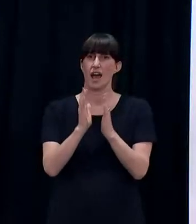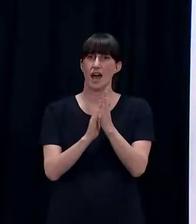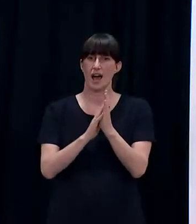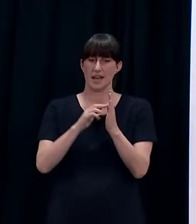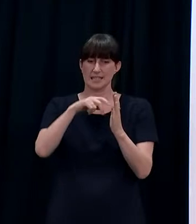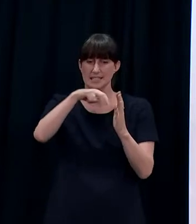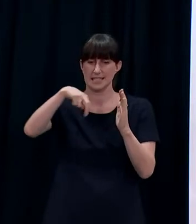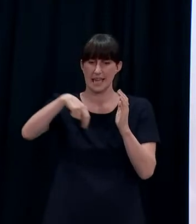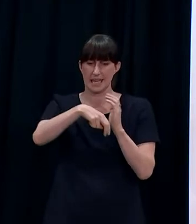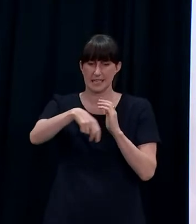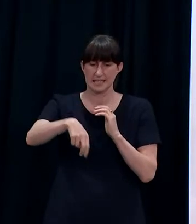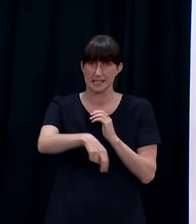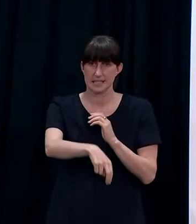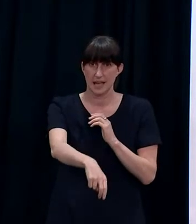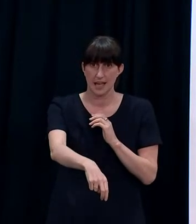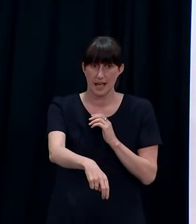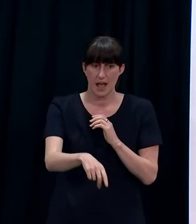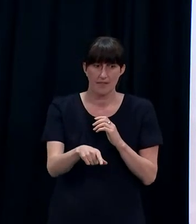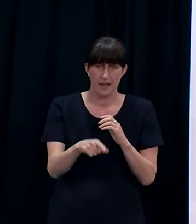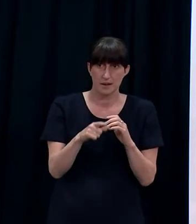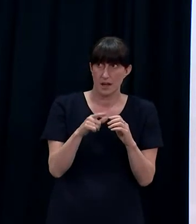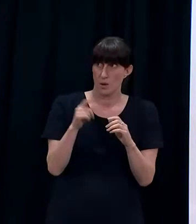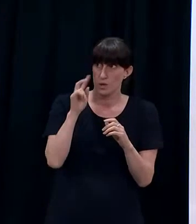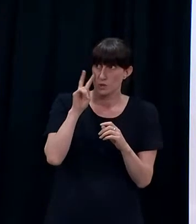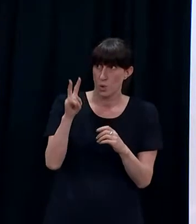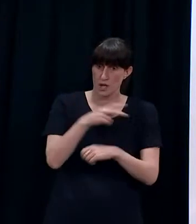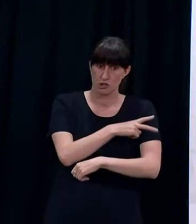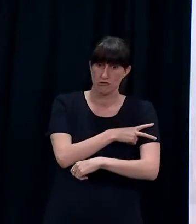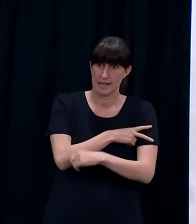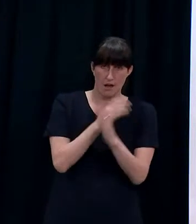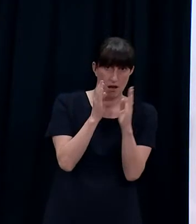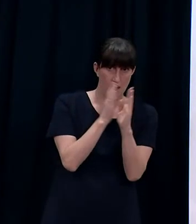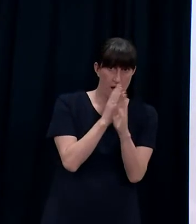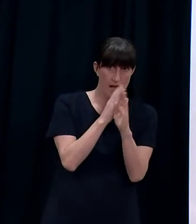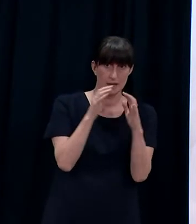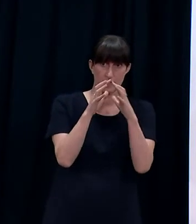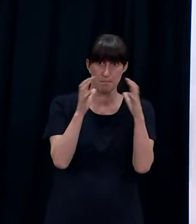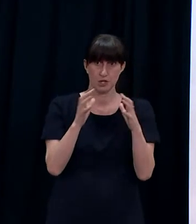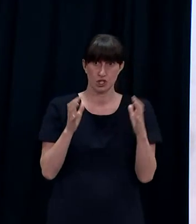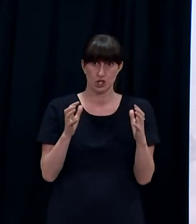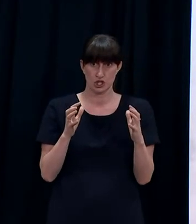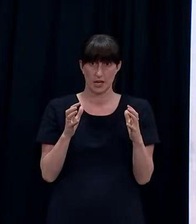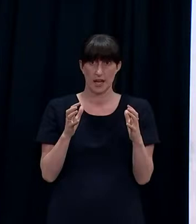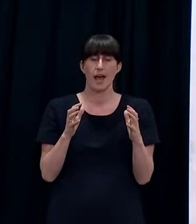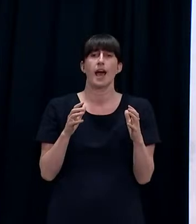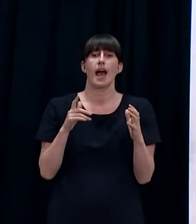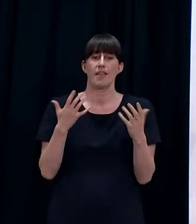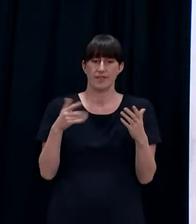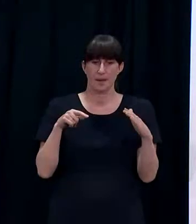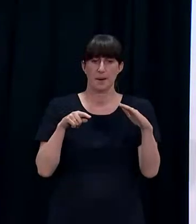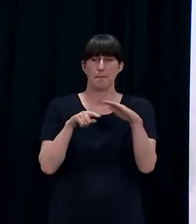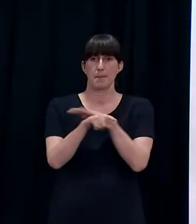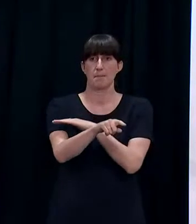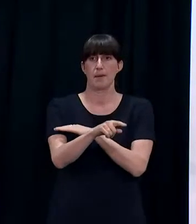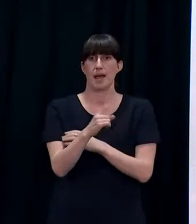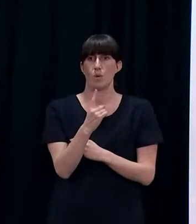hiding in bushes as a security staff member passed by, they departed the facility at 1:07 a.m.